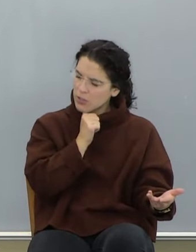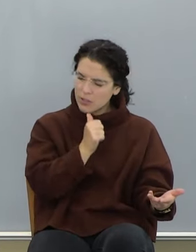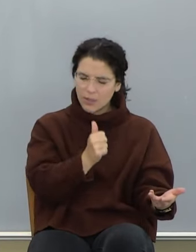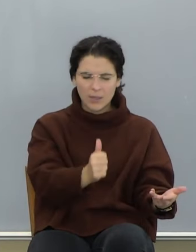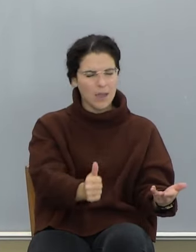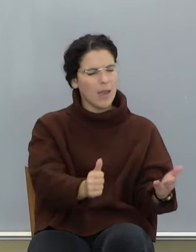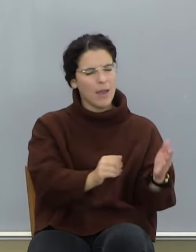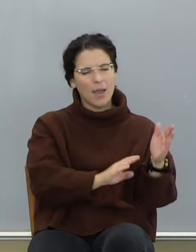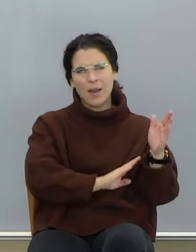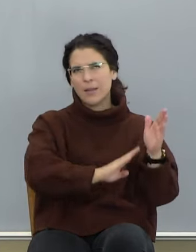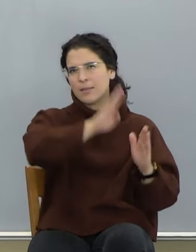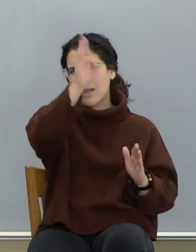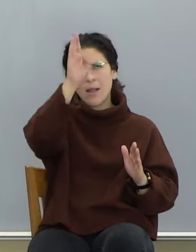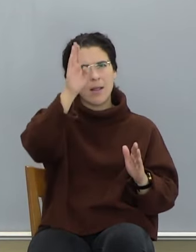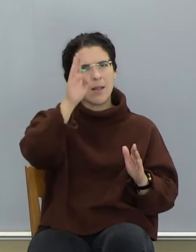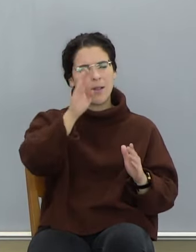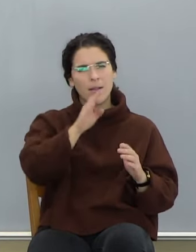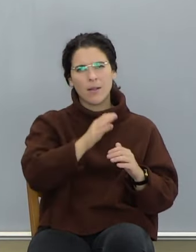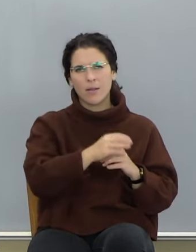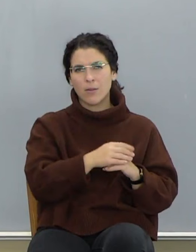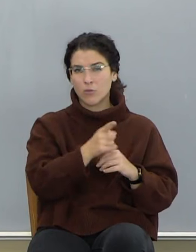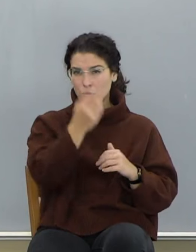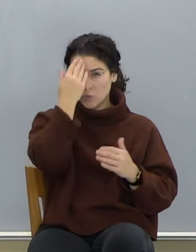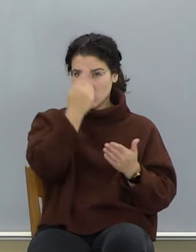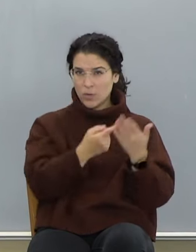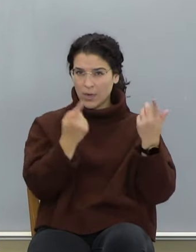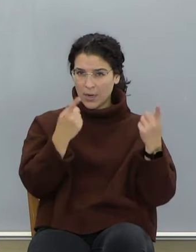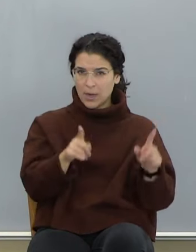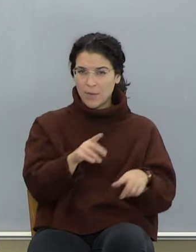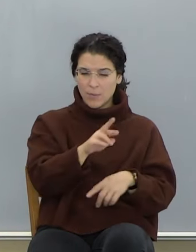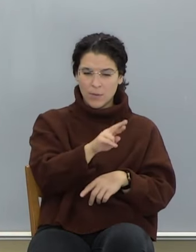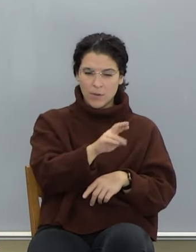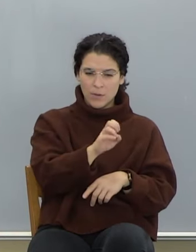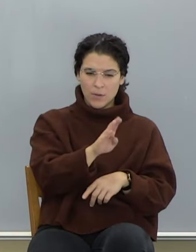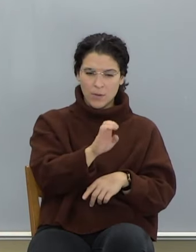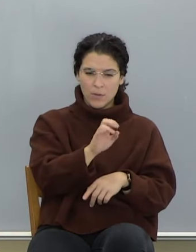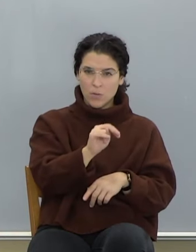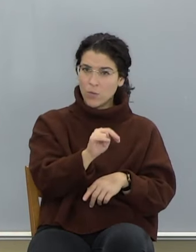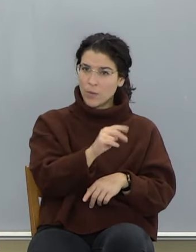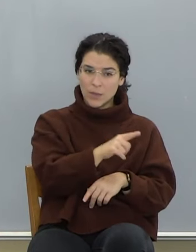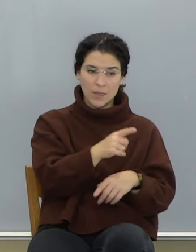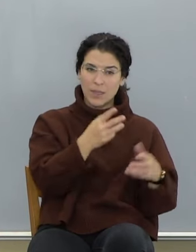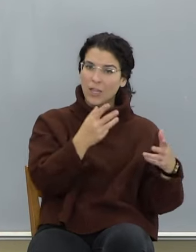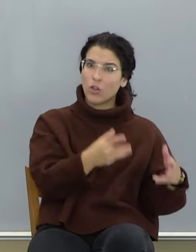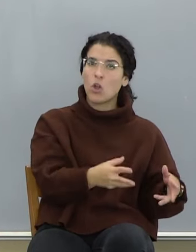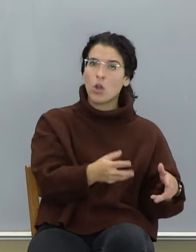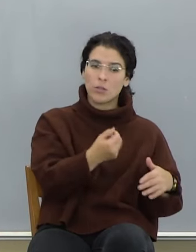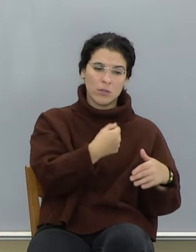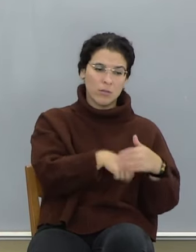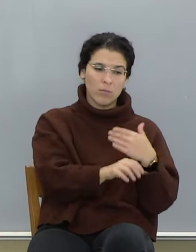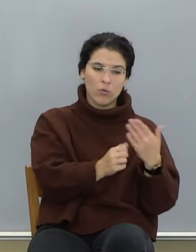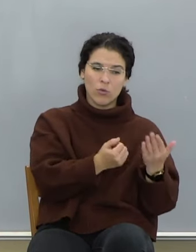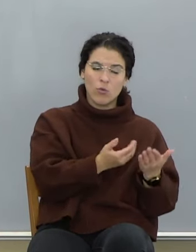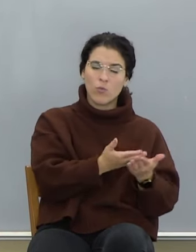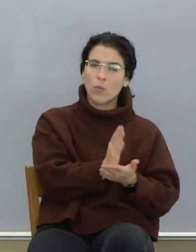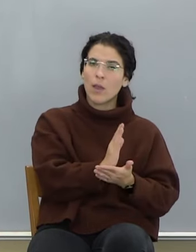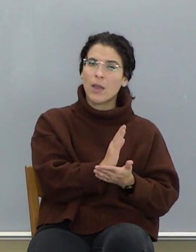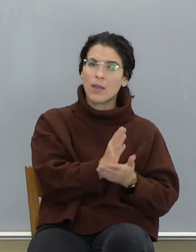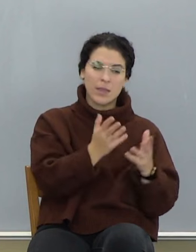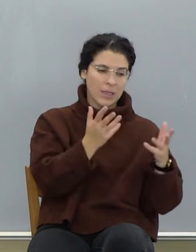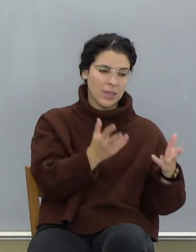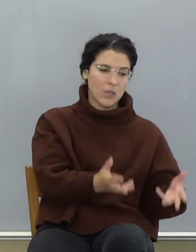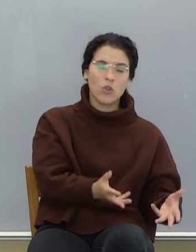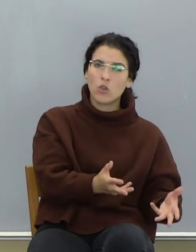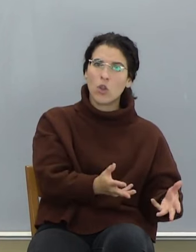excel. You know what happened to Reuben? He lost the birthright. He